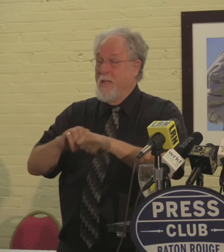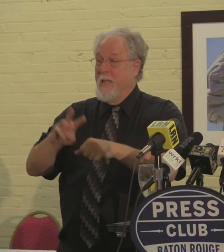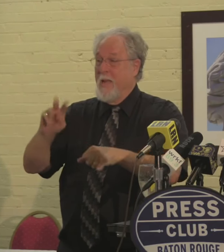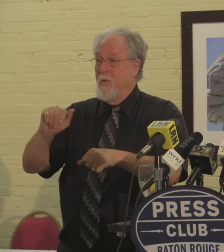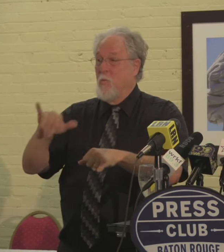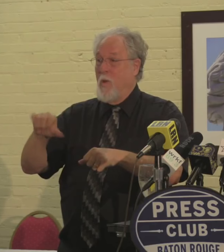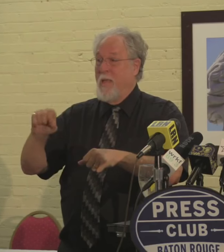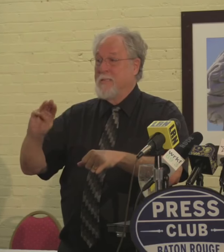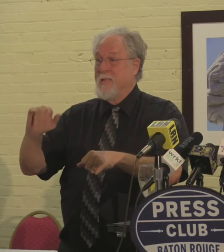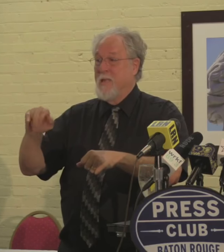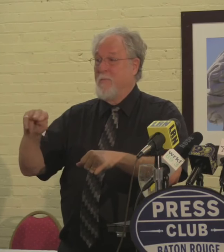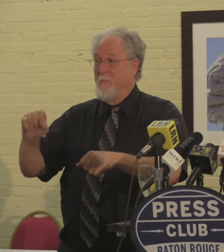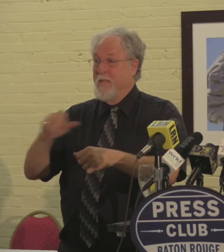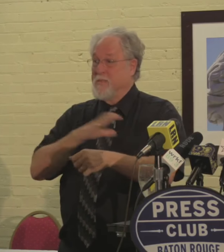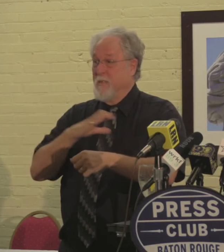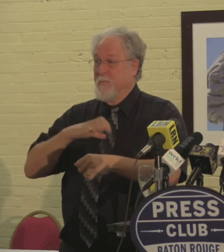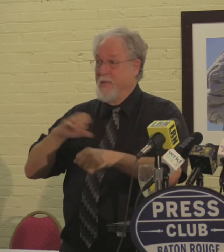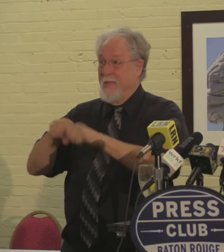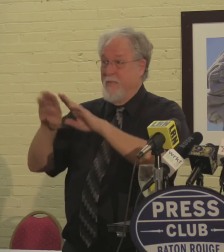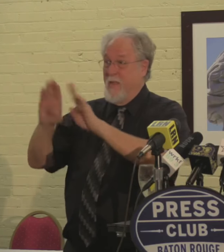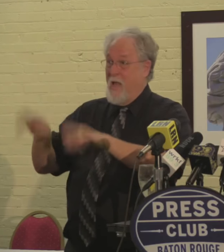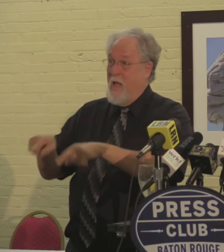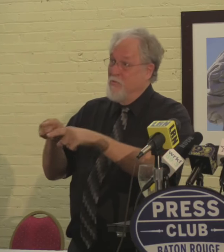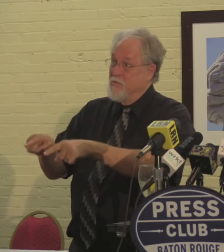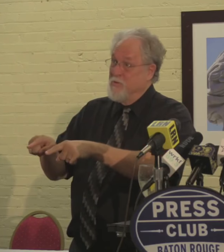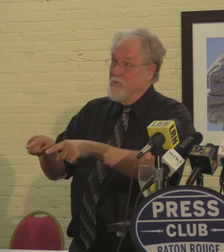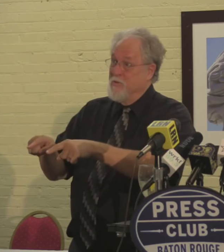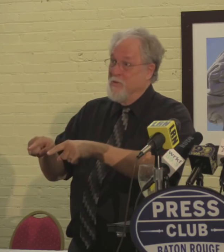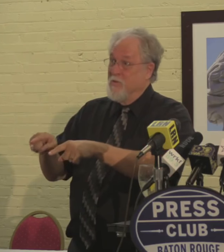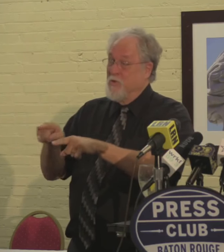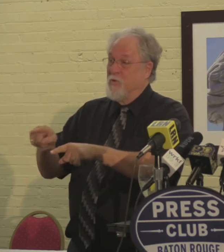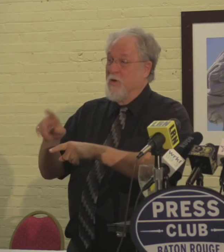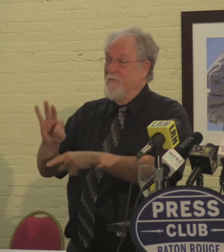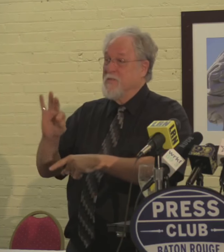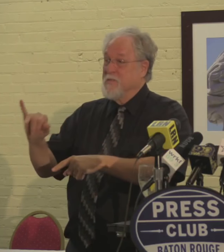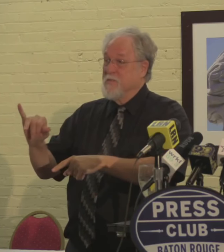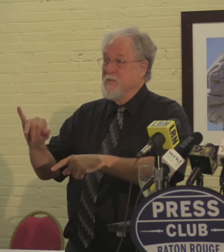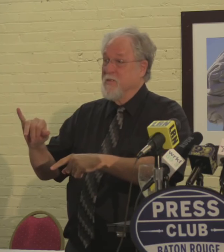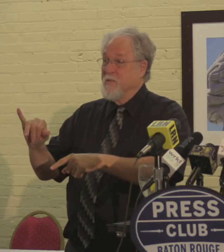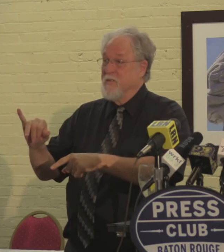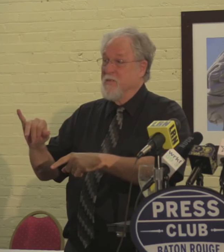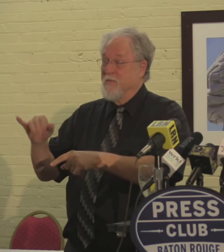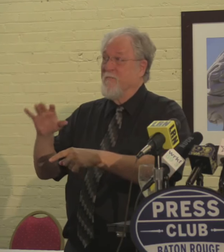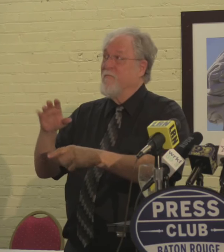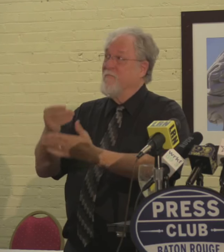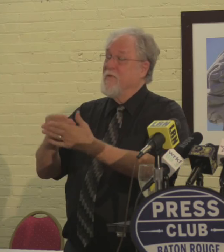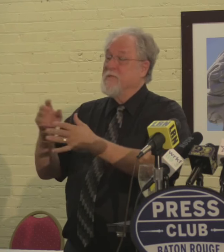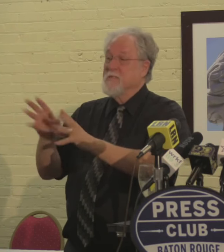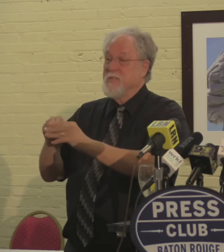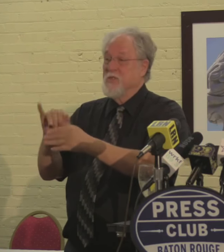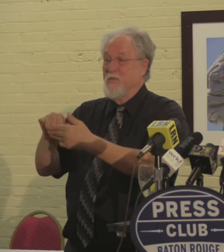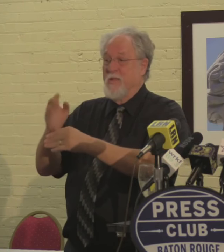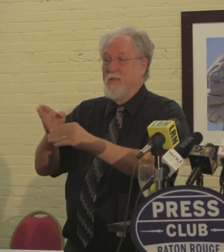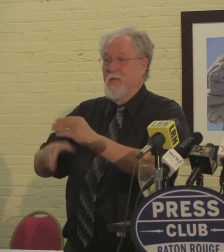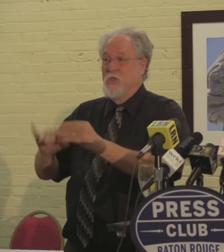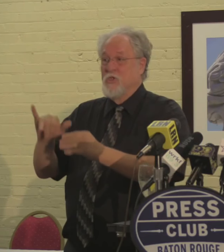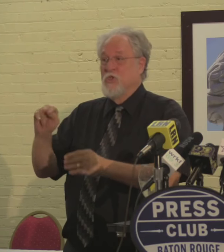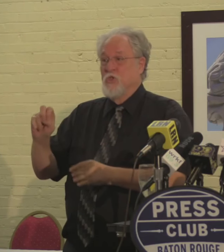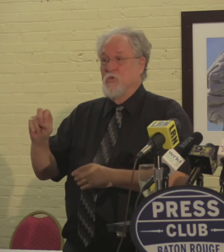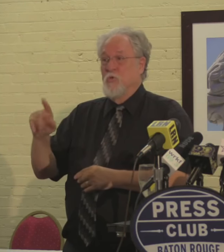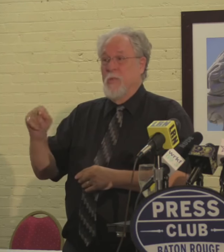Means Committee in the House of Representatives in the fiscal session that concluded in June of